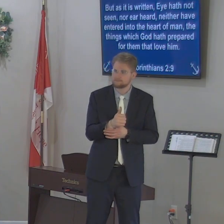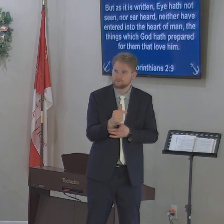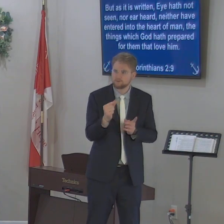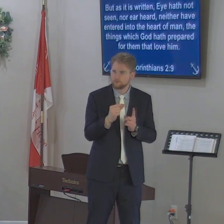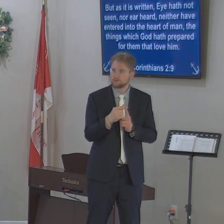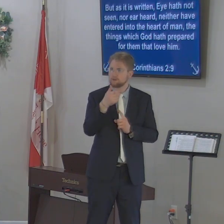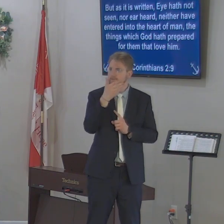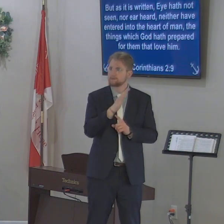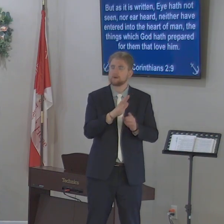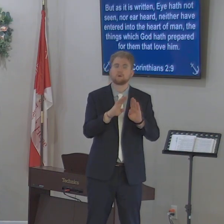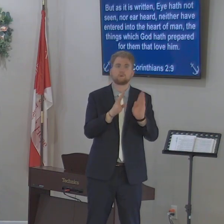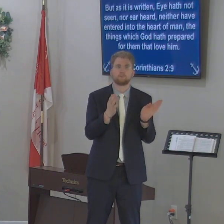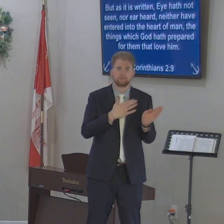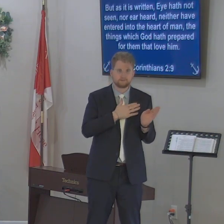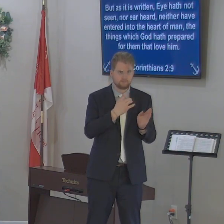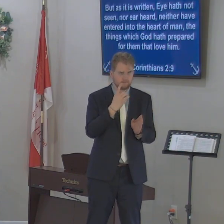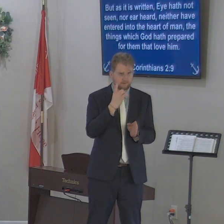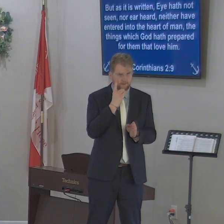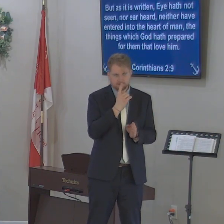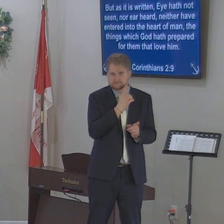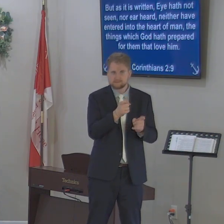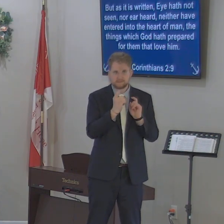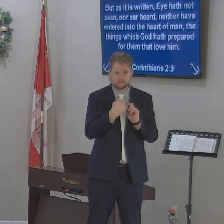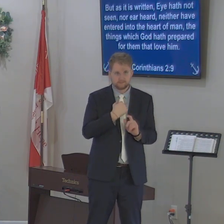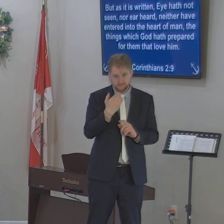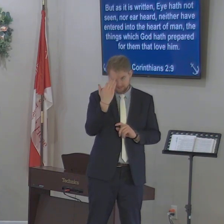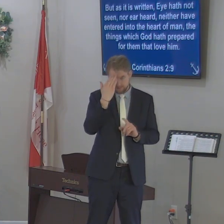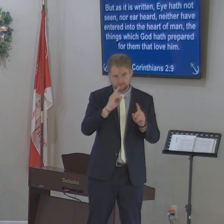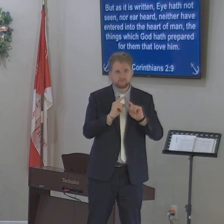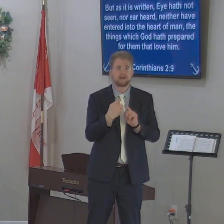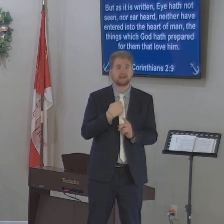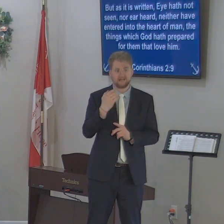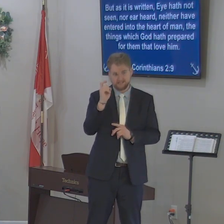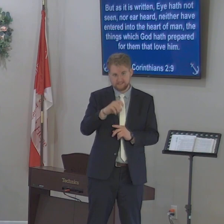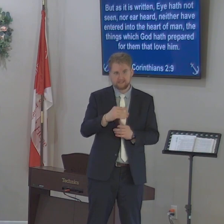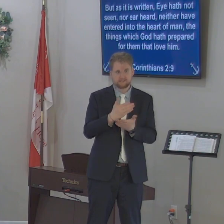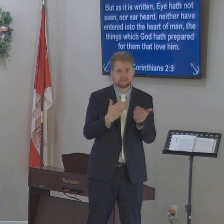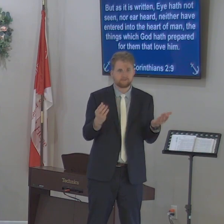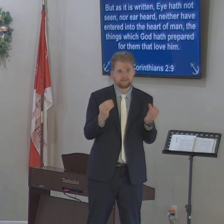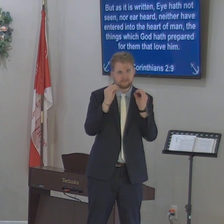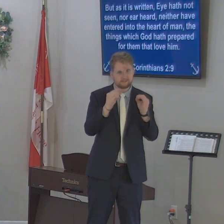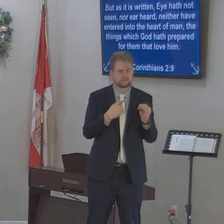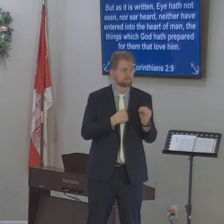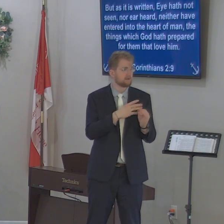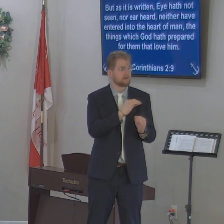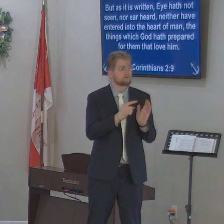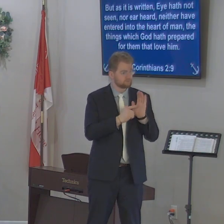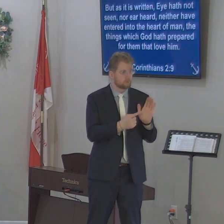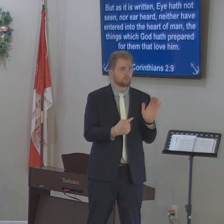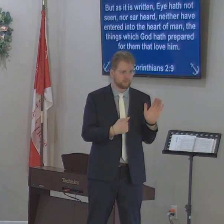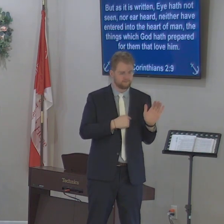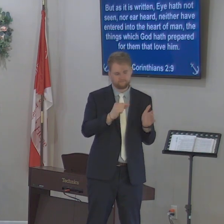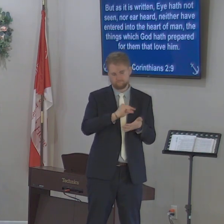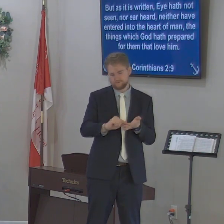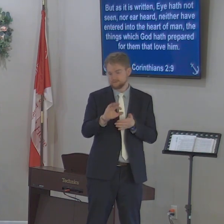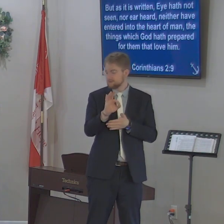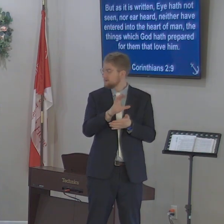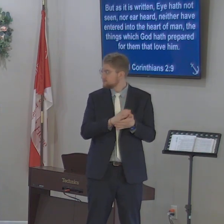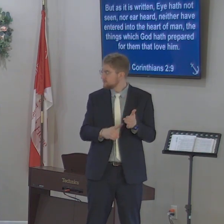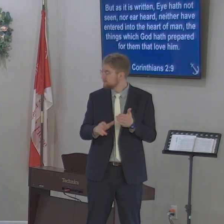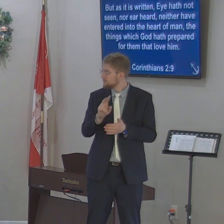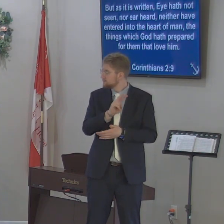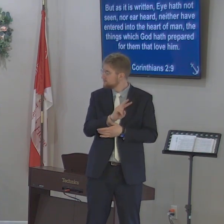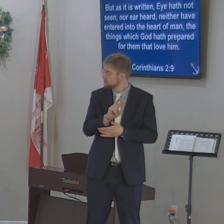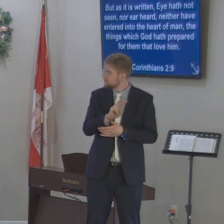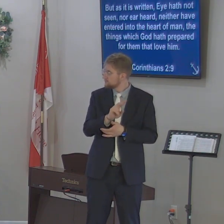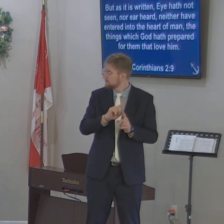my eye. Gives me the knowledge. But I need something to teach me and show me. Verse 9 of chapter 2, but as it is written, eye